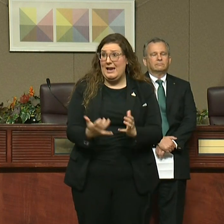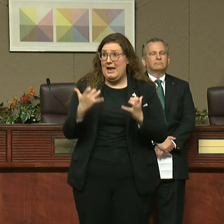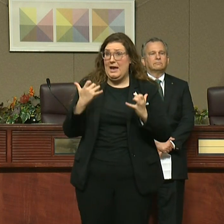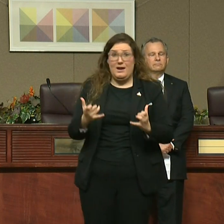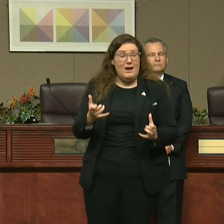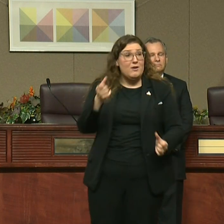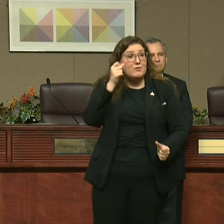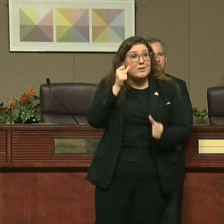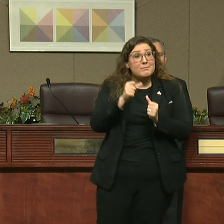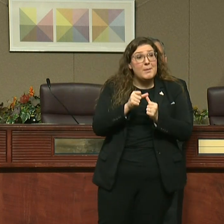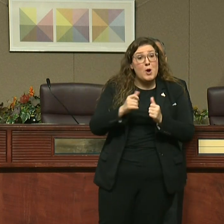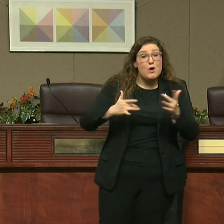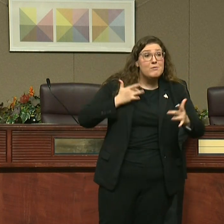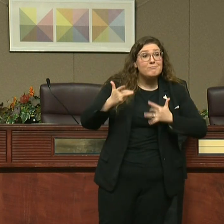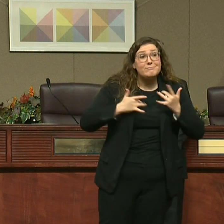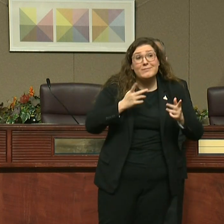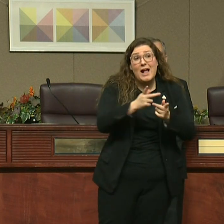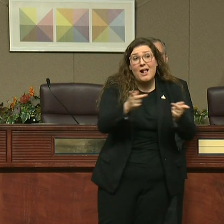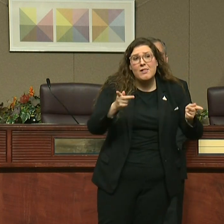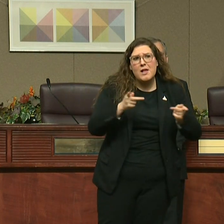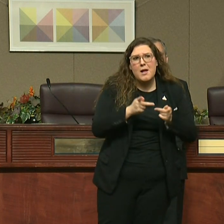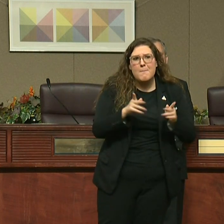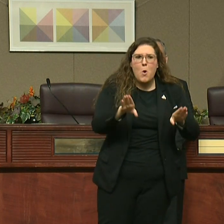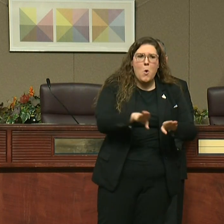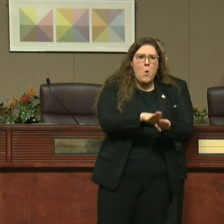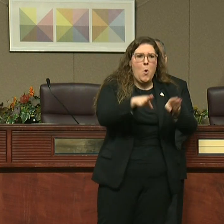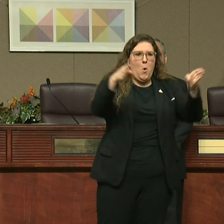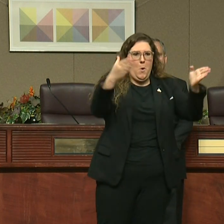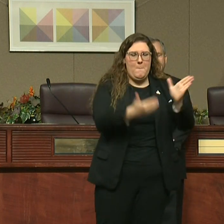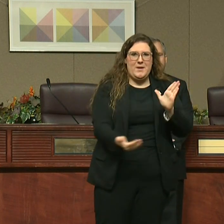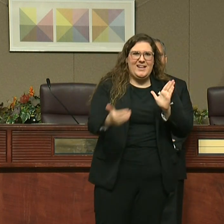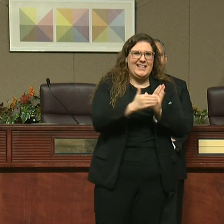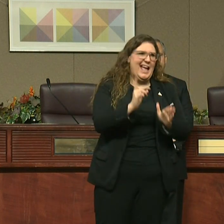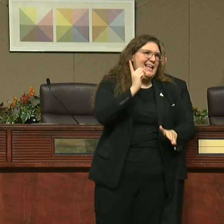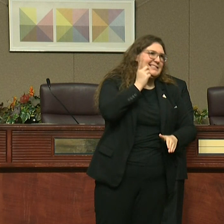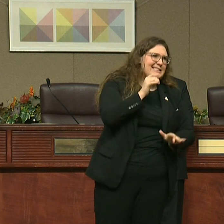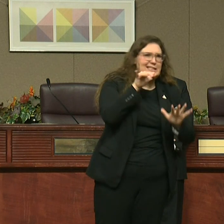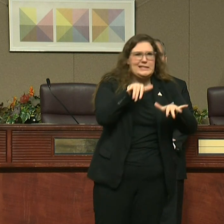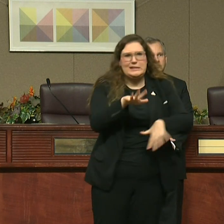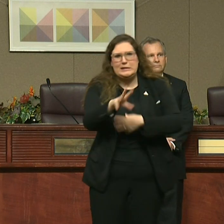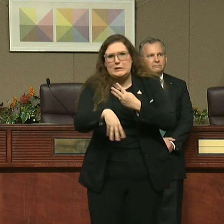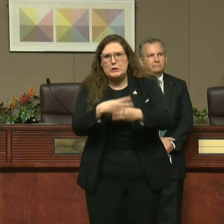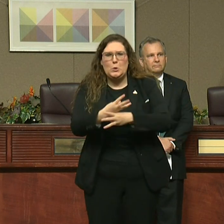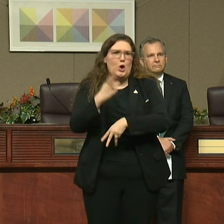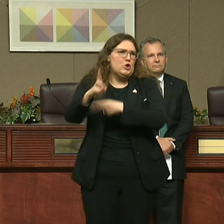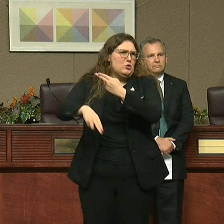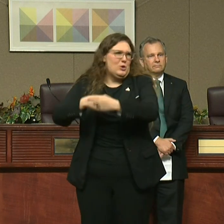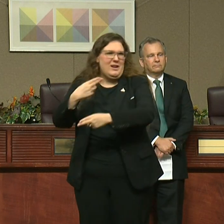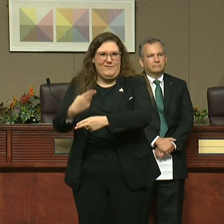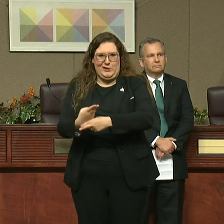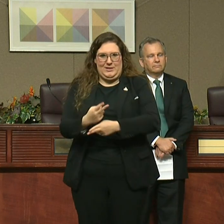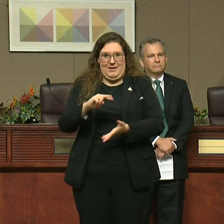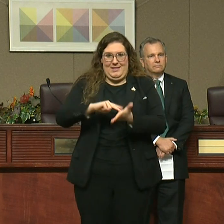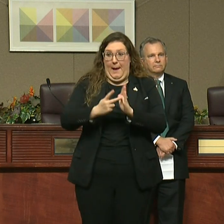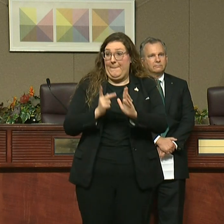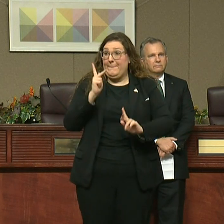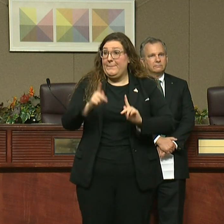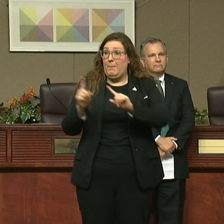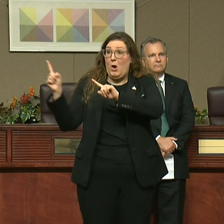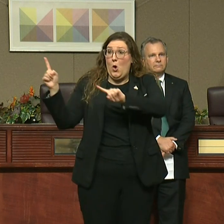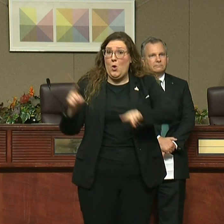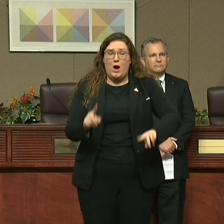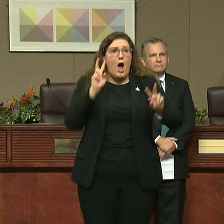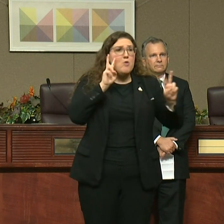parks, what that will bring is additional people who will stay in our hotels. And when additional people stay